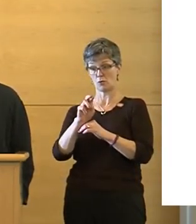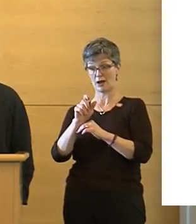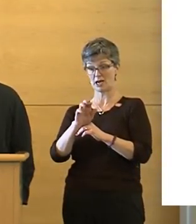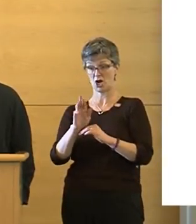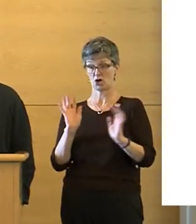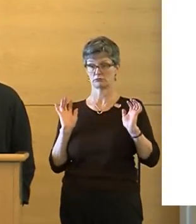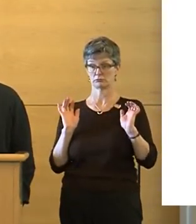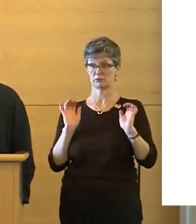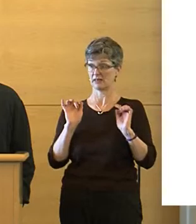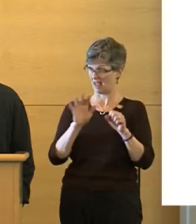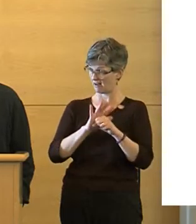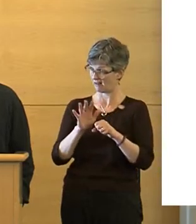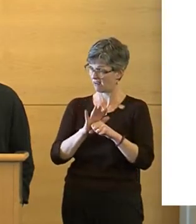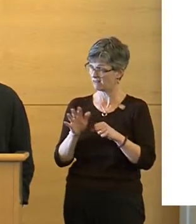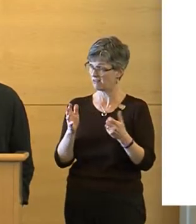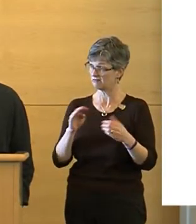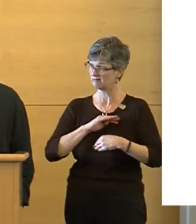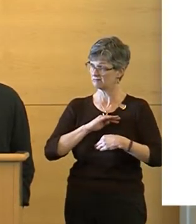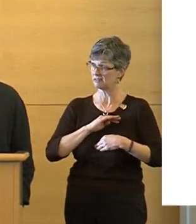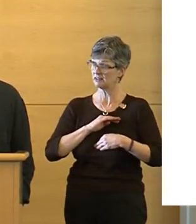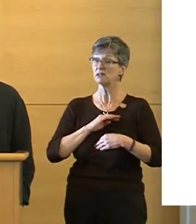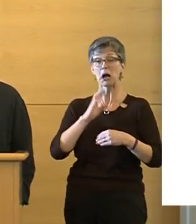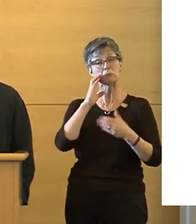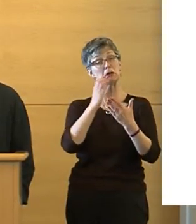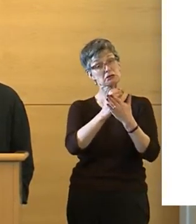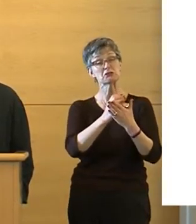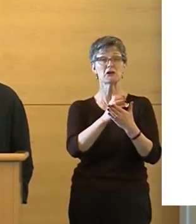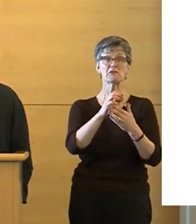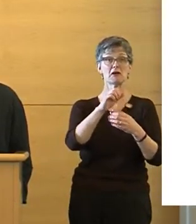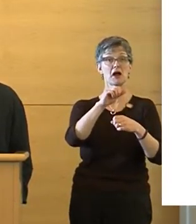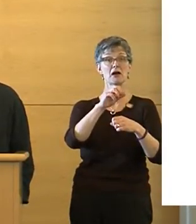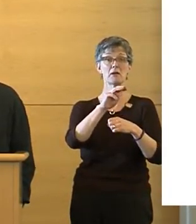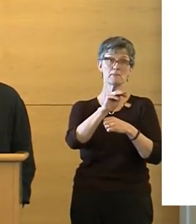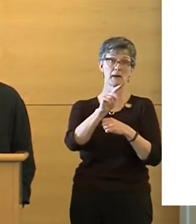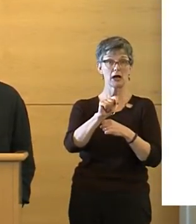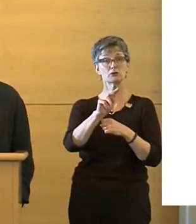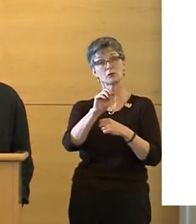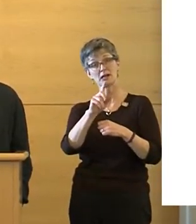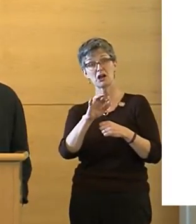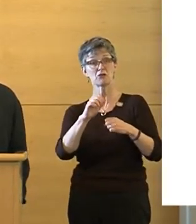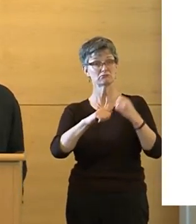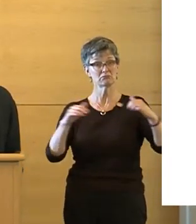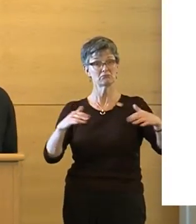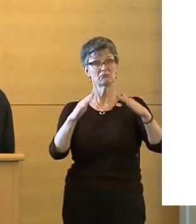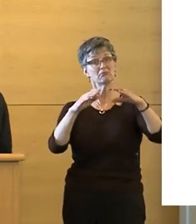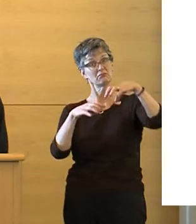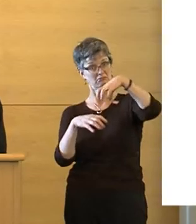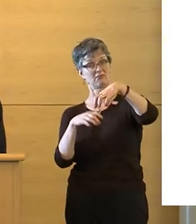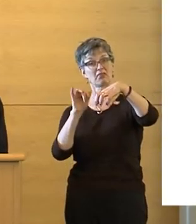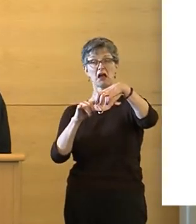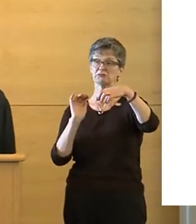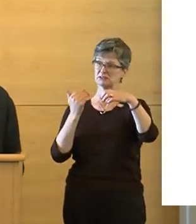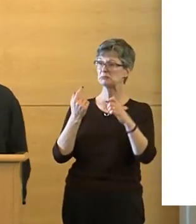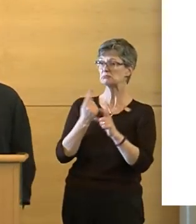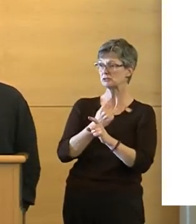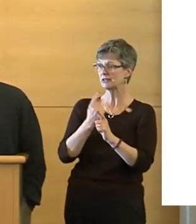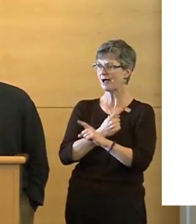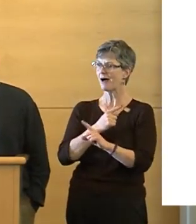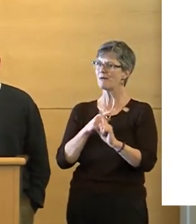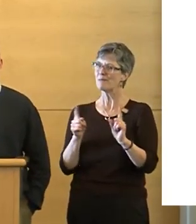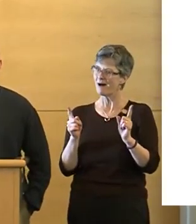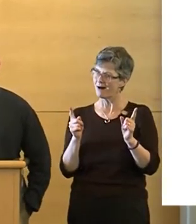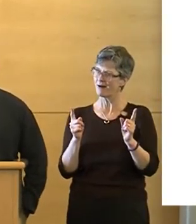already equipped with alt text. So that's nice. So the alt text for this image that I'm about to add is Mount